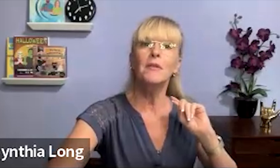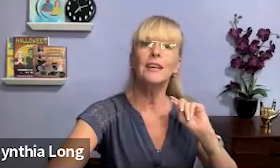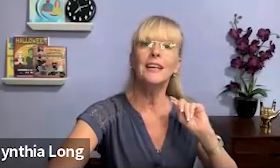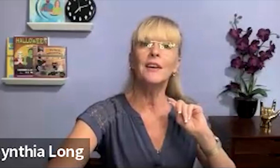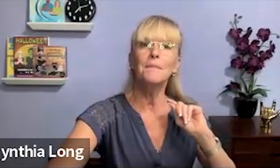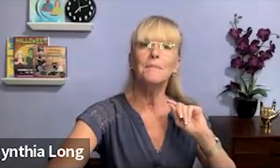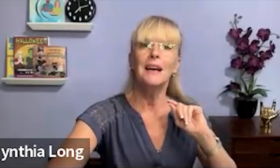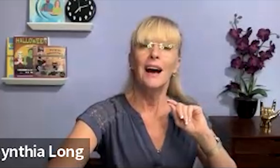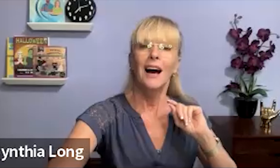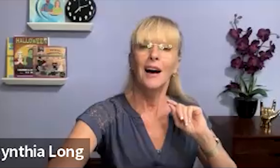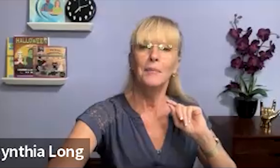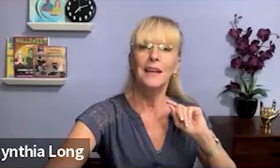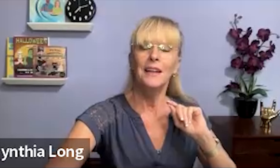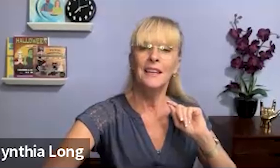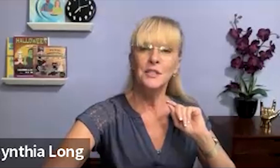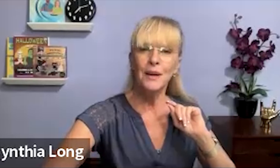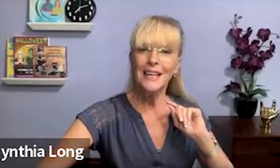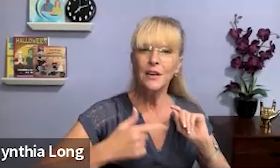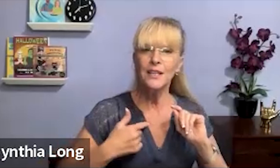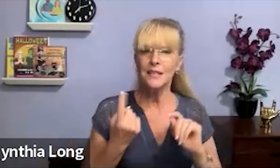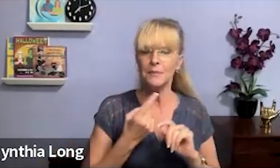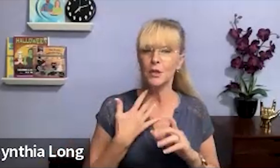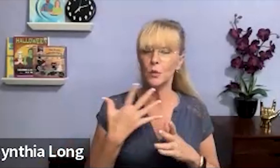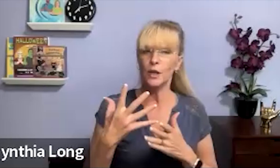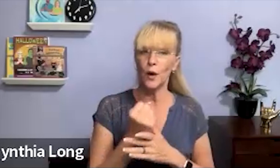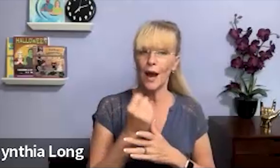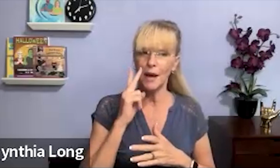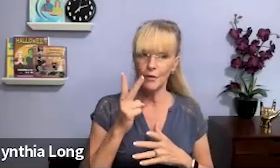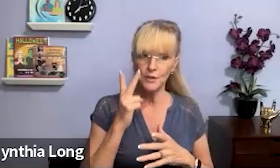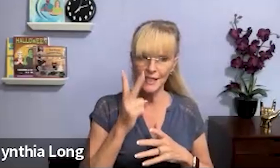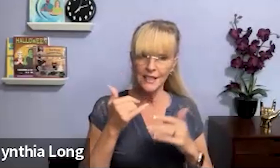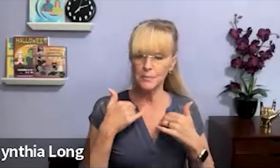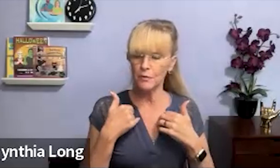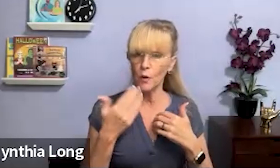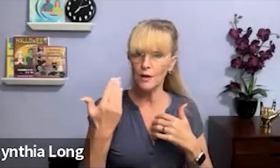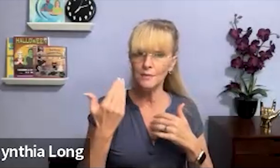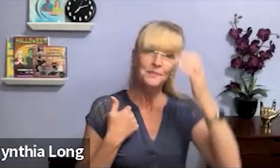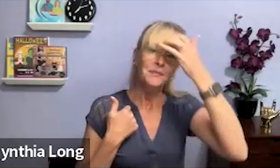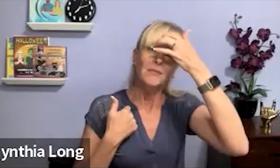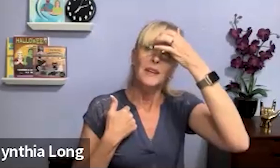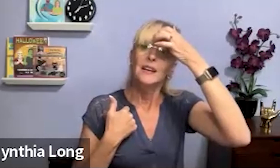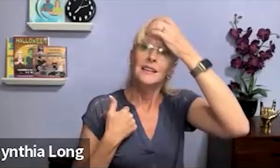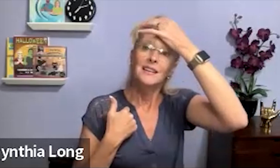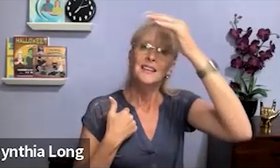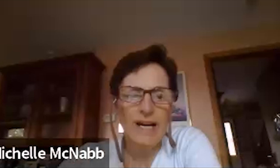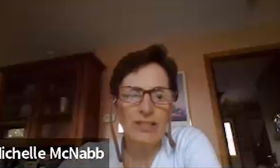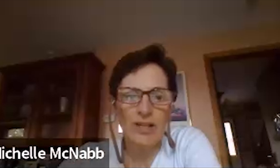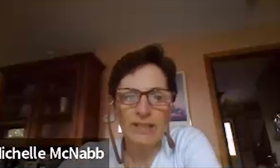over here. This right here is something you want to grab. Have you seen this before? I